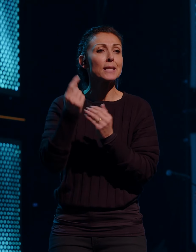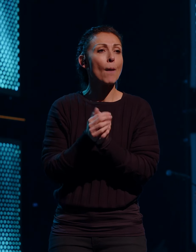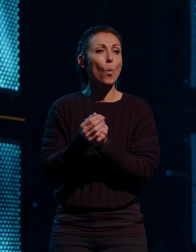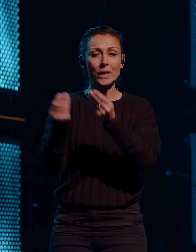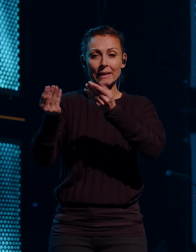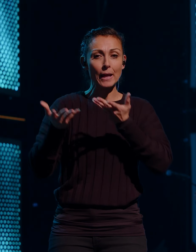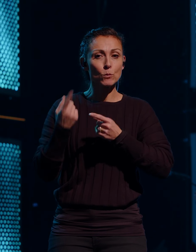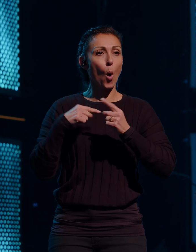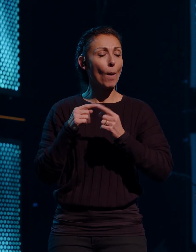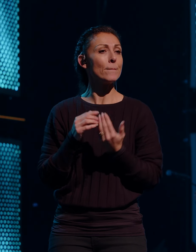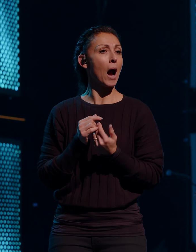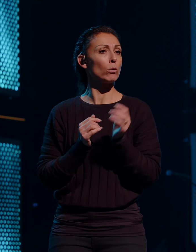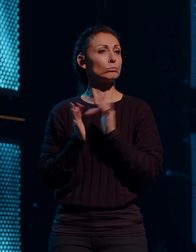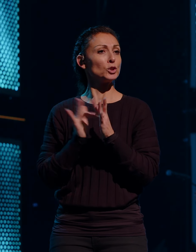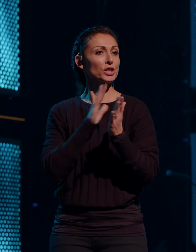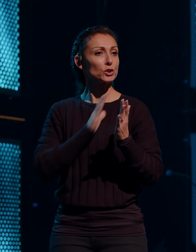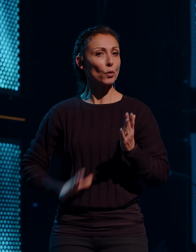to happen.